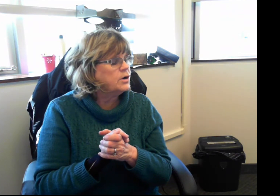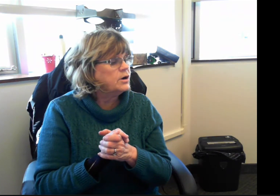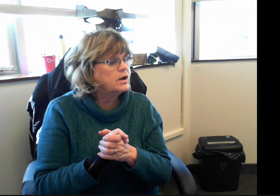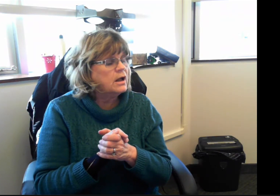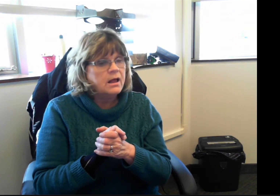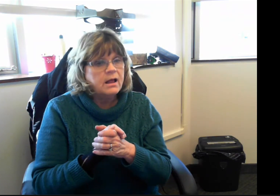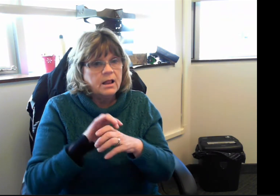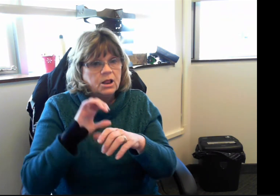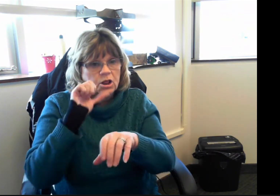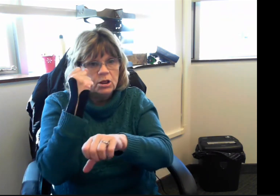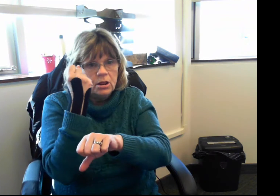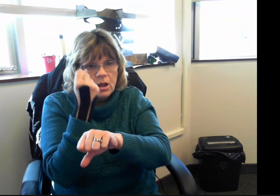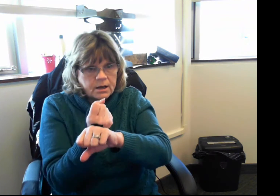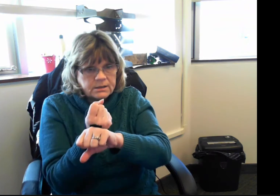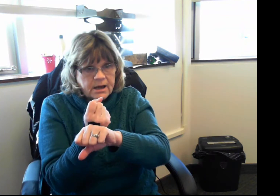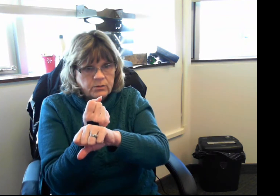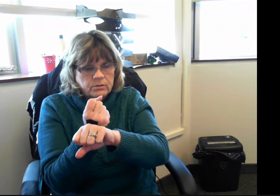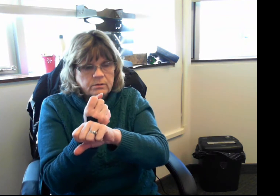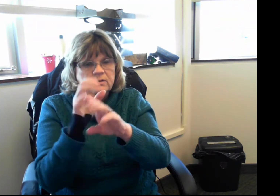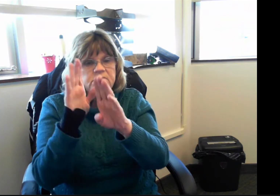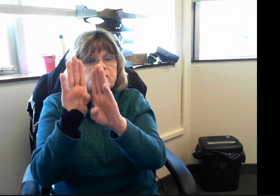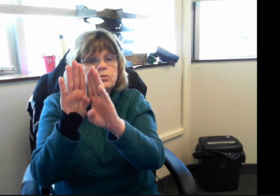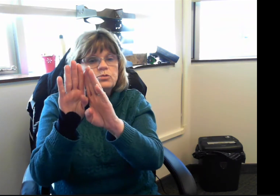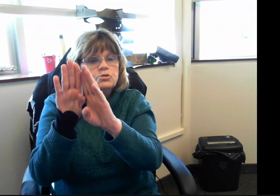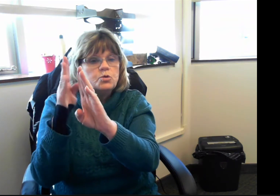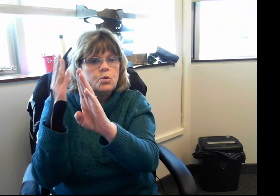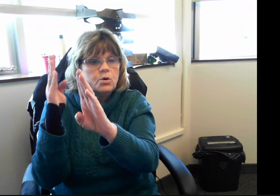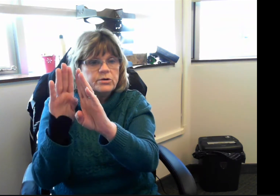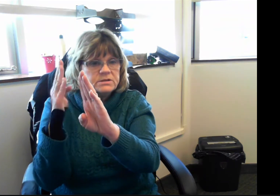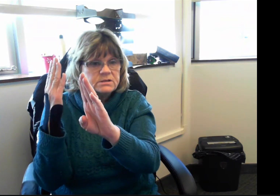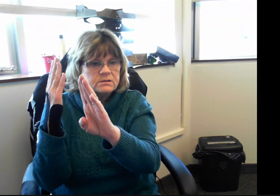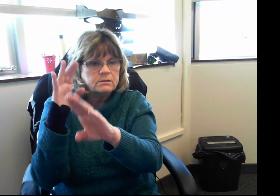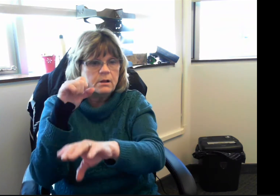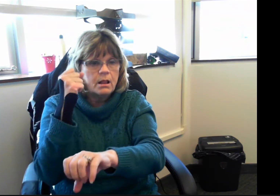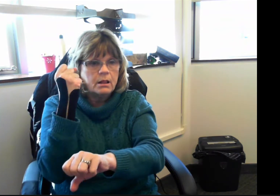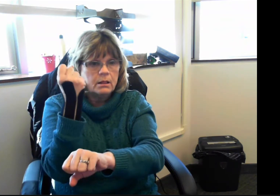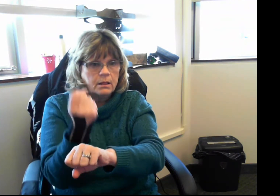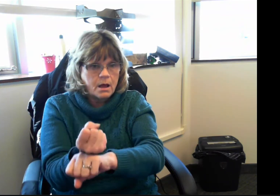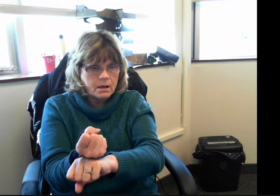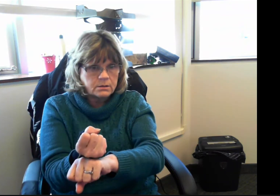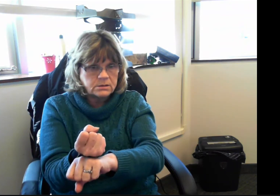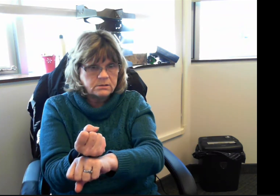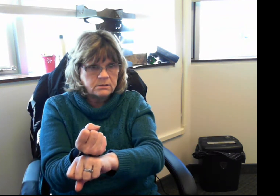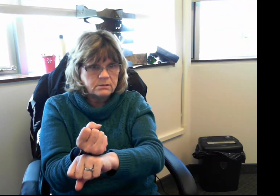for lockdown. So doors locked,